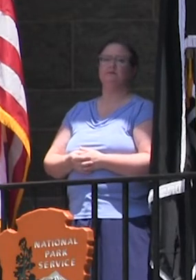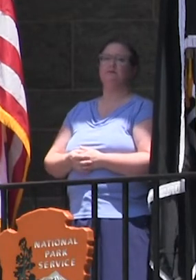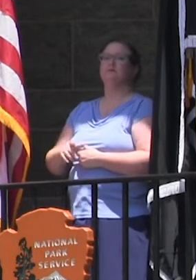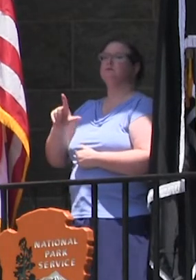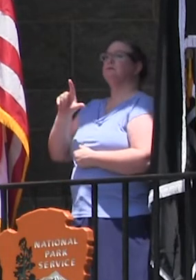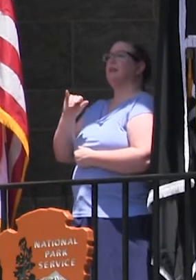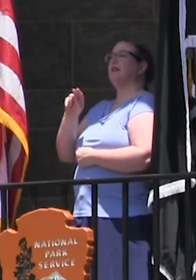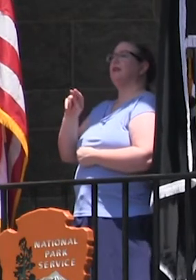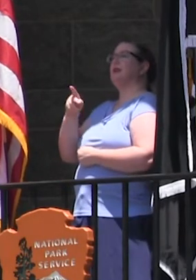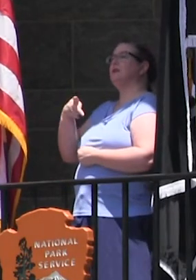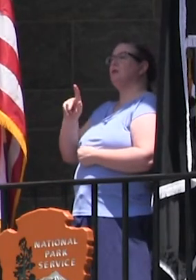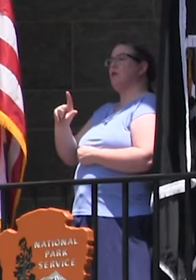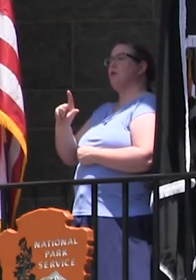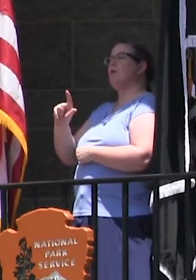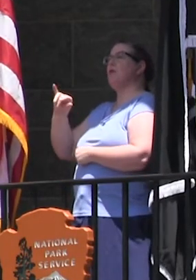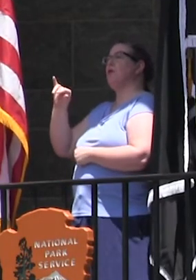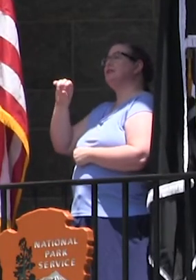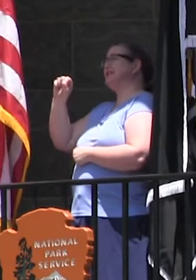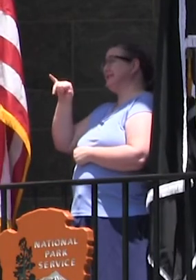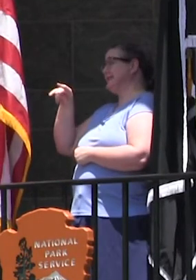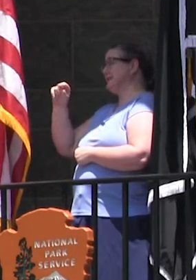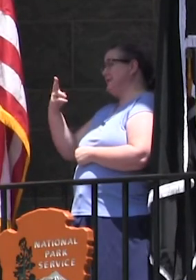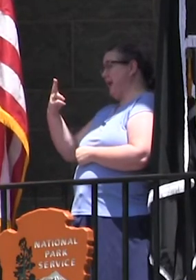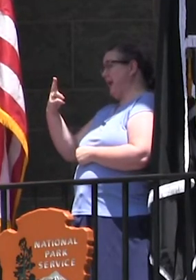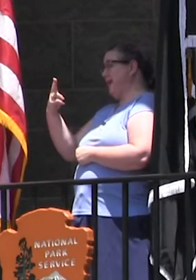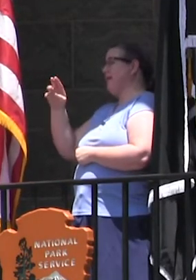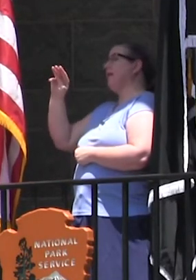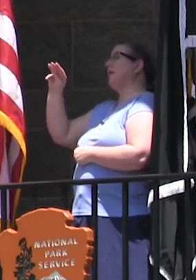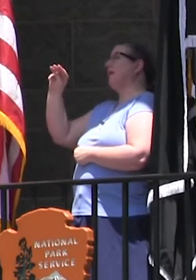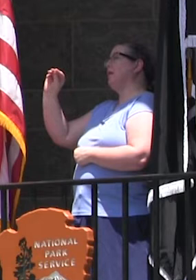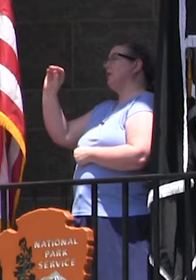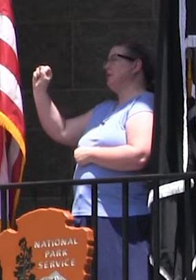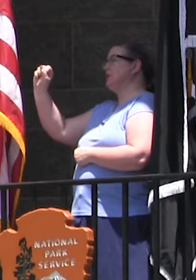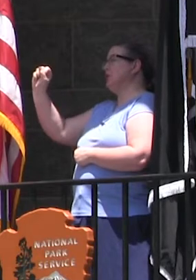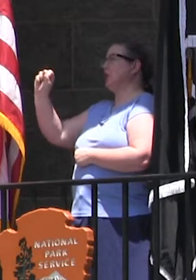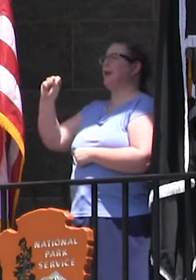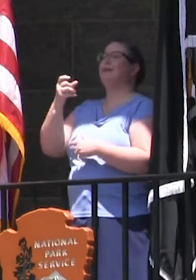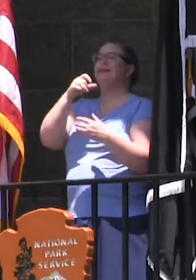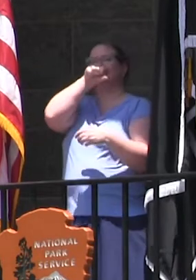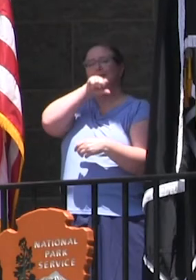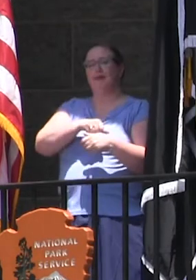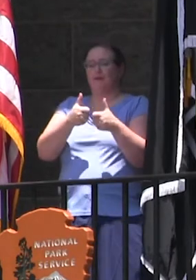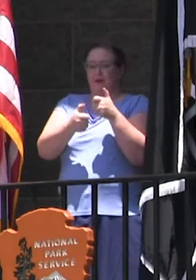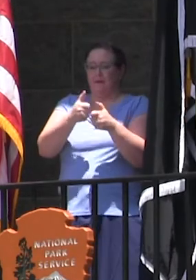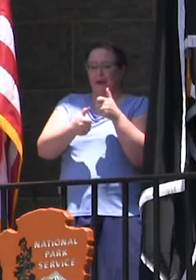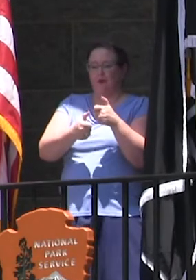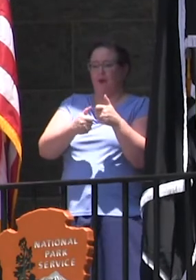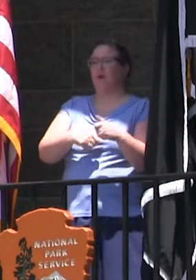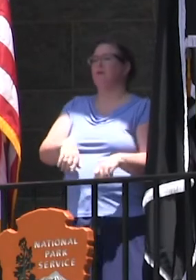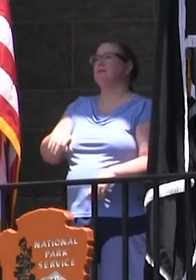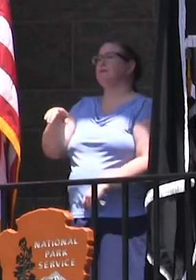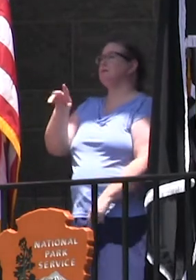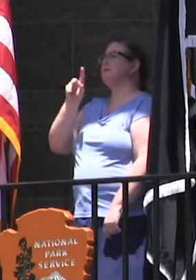Lance Corporal Jared Schmidt of St. Charles, Missouri, liked to play video games according to his father. He was 20.